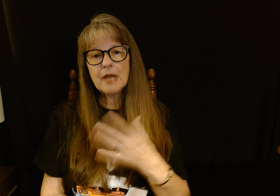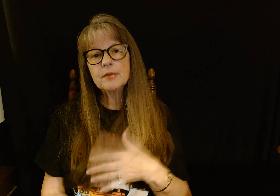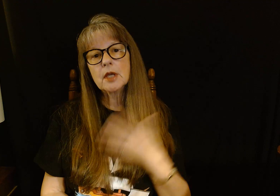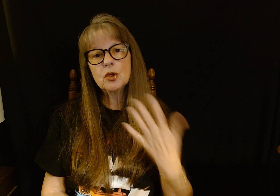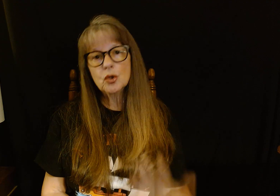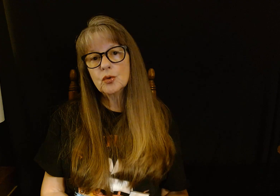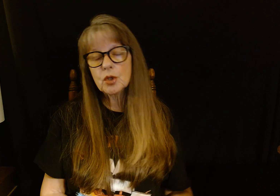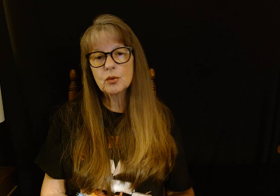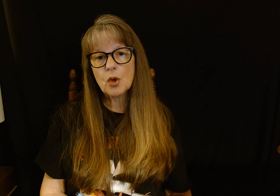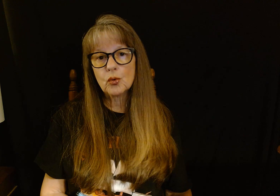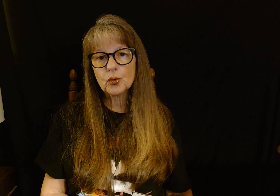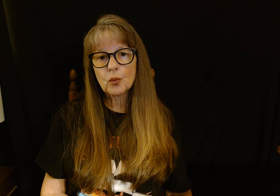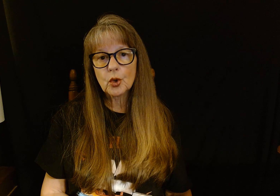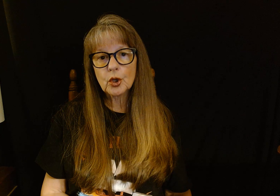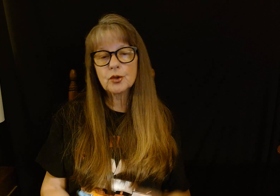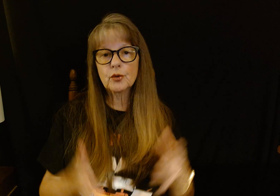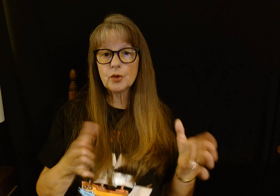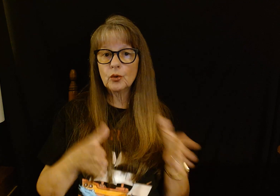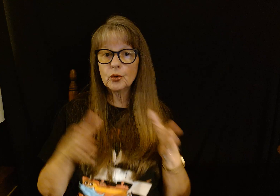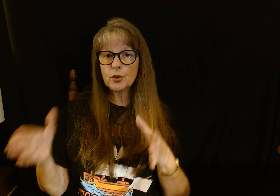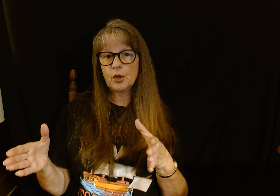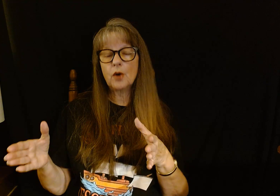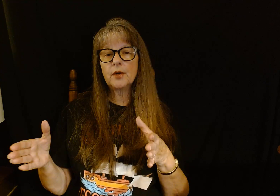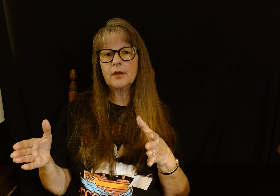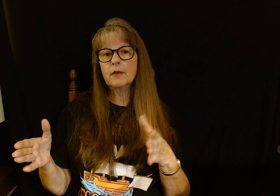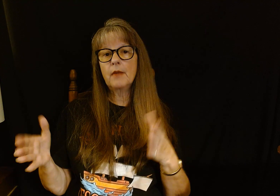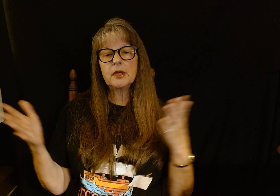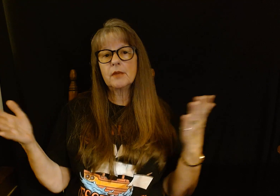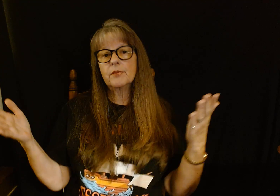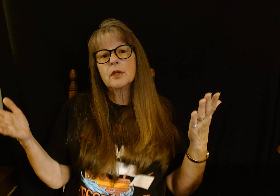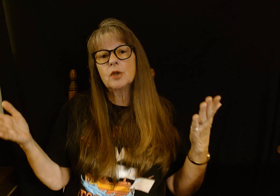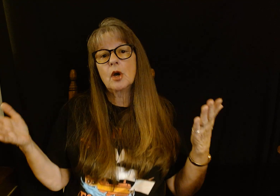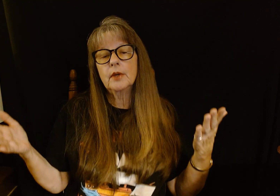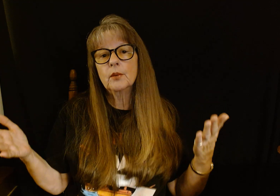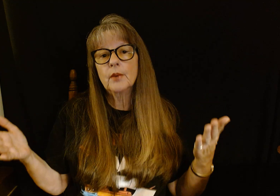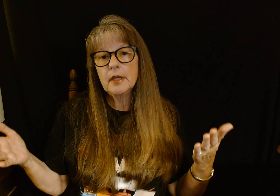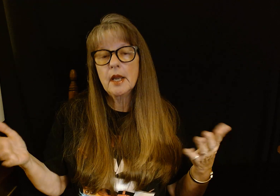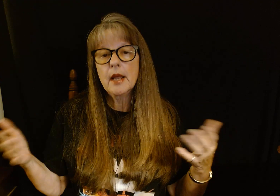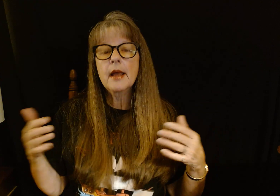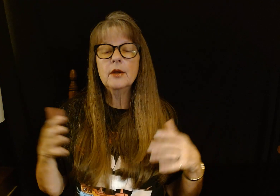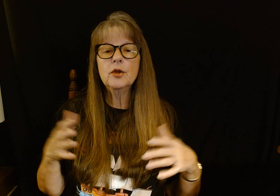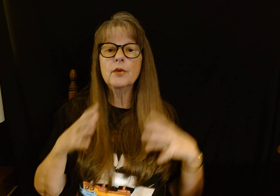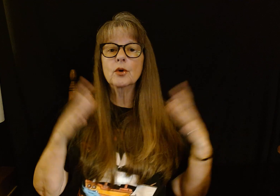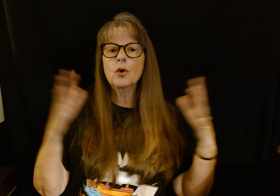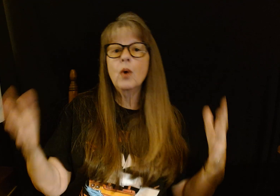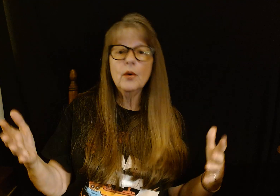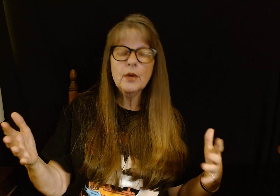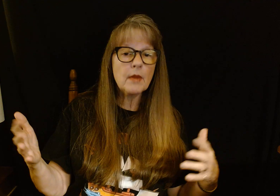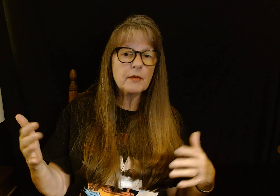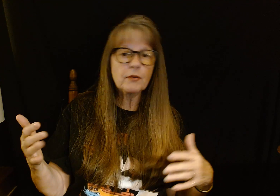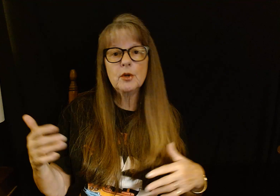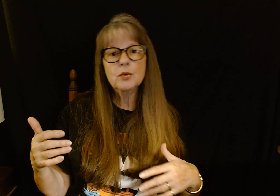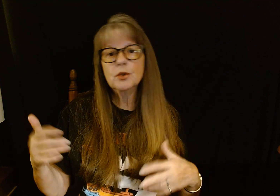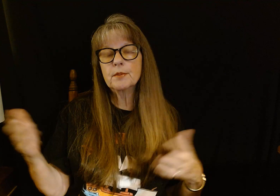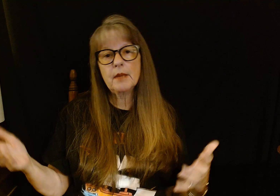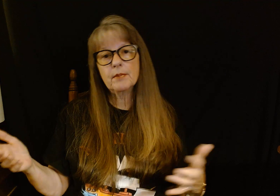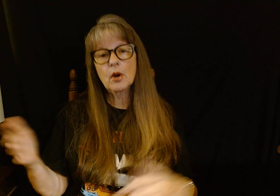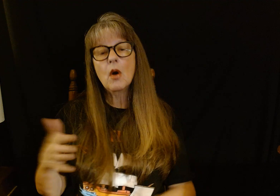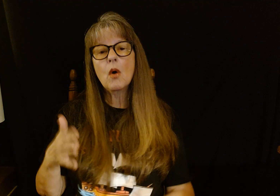they use those older words, or those older words are already there. Maybe it's something that's already written, and they're quoting maybe from a newspaper